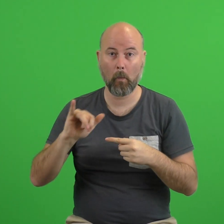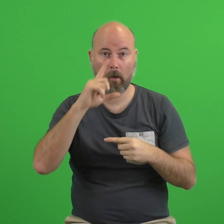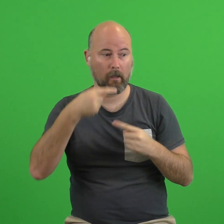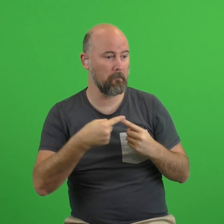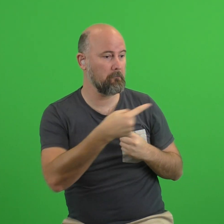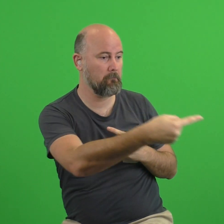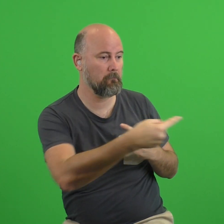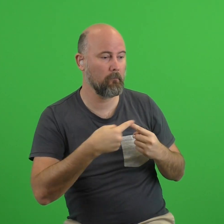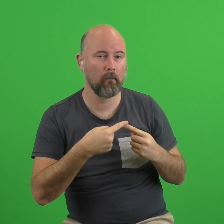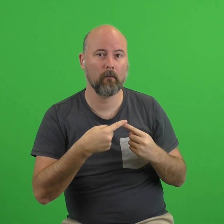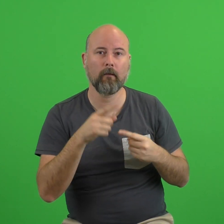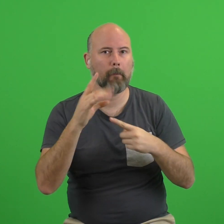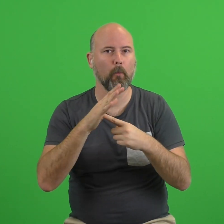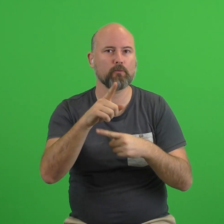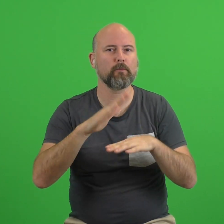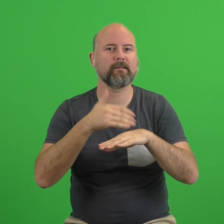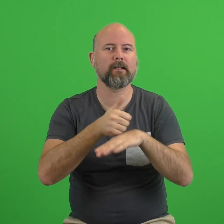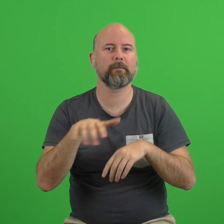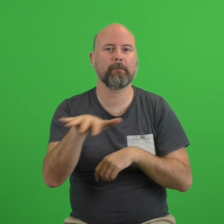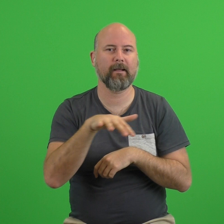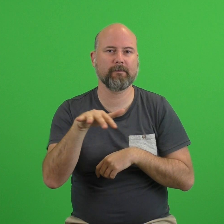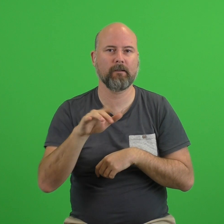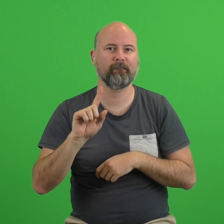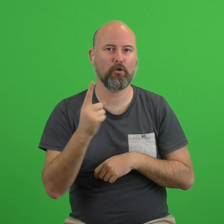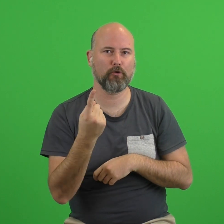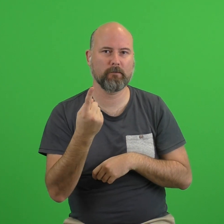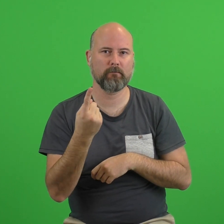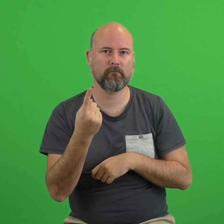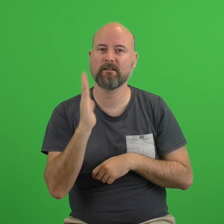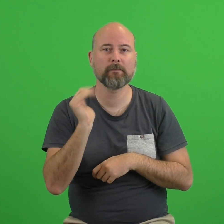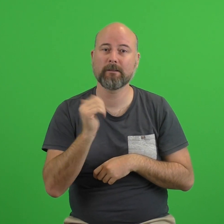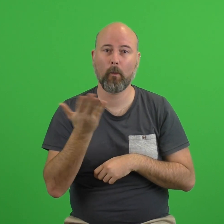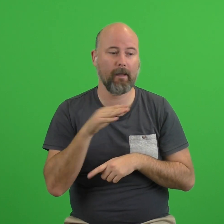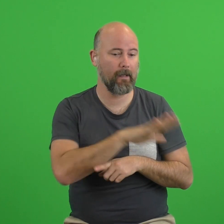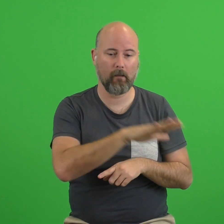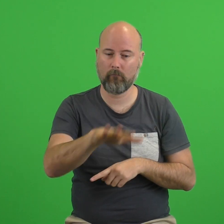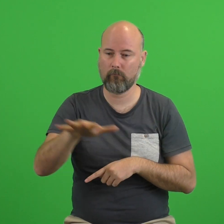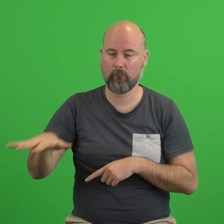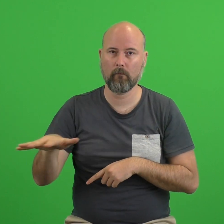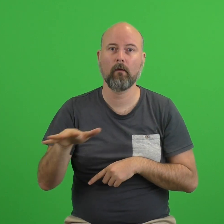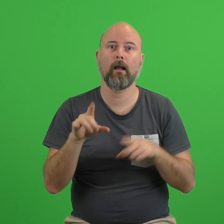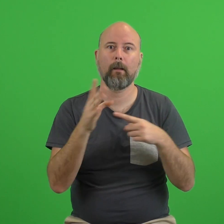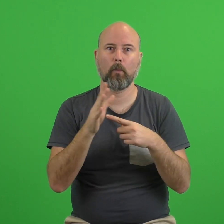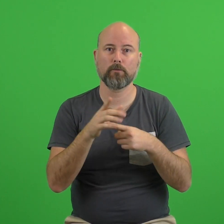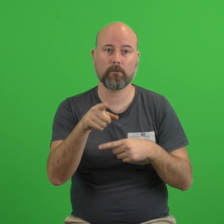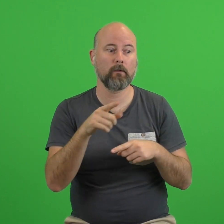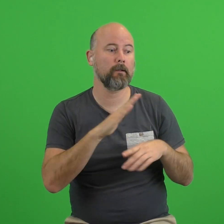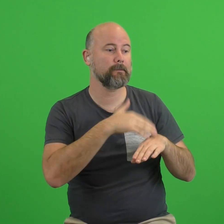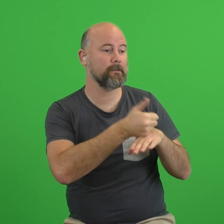showing who bought it and who was bought it for. Who I bought it for, rather. But remember that this depends on the space being set